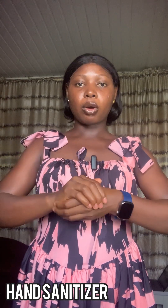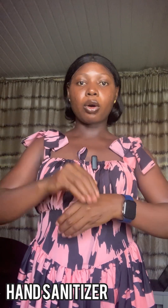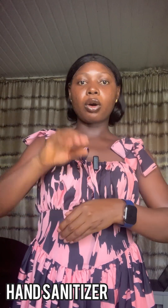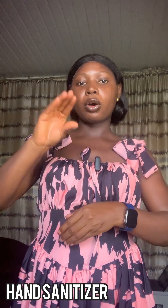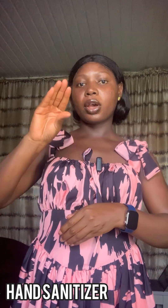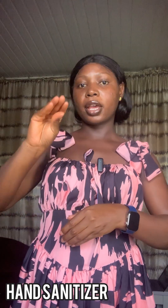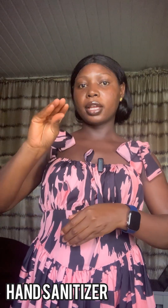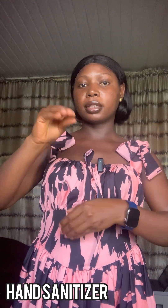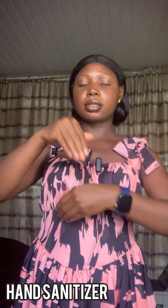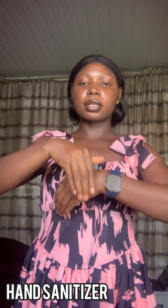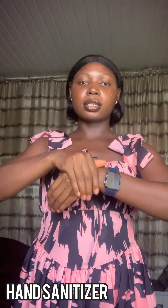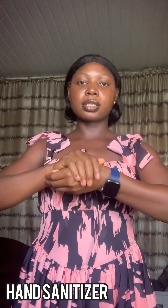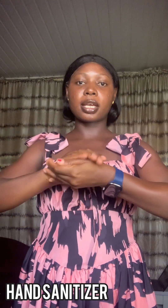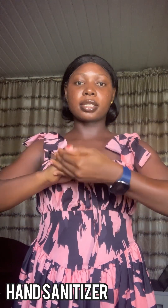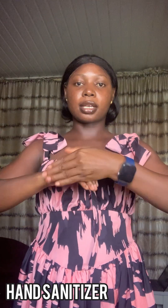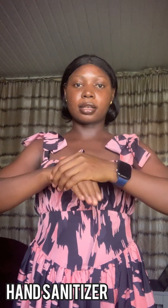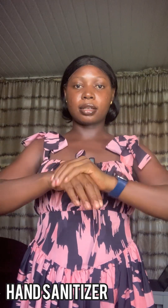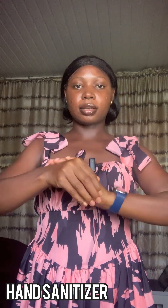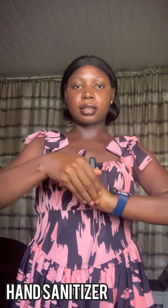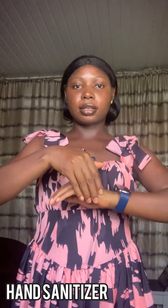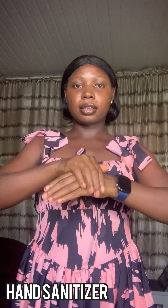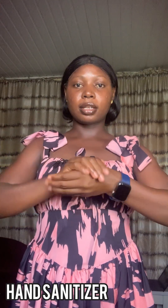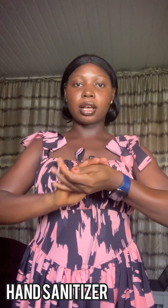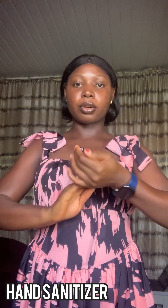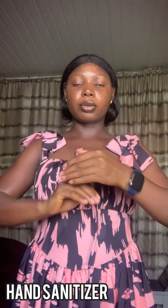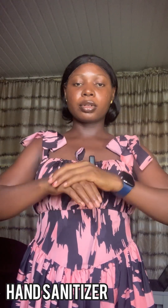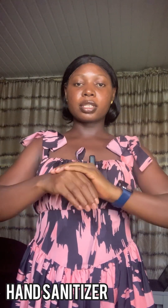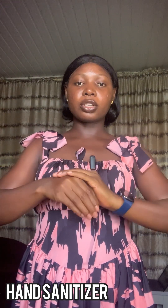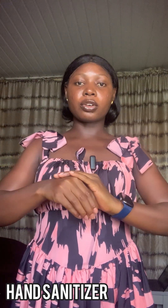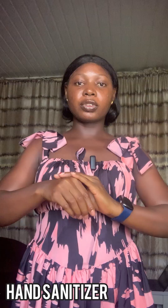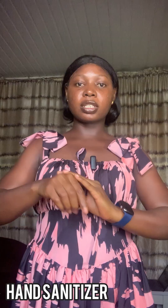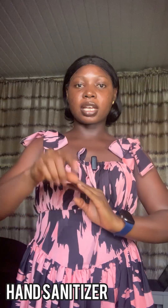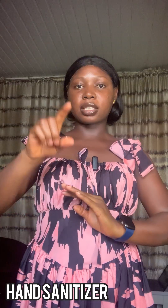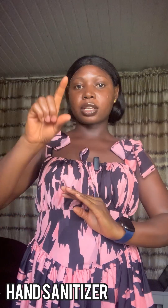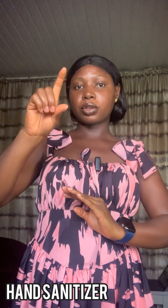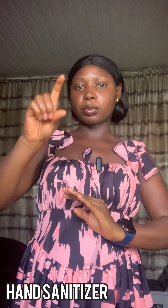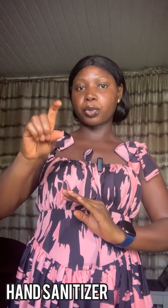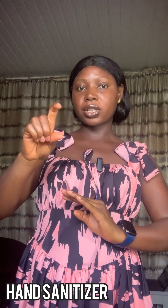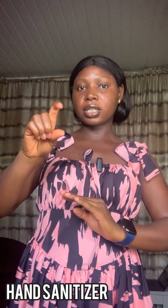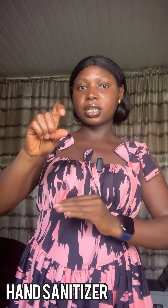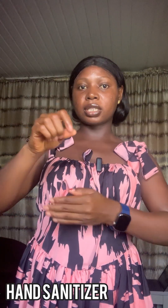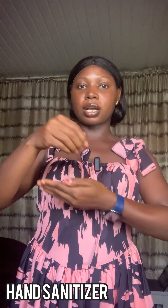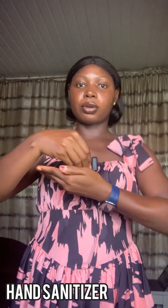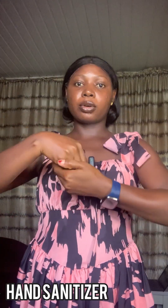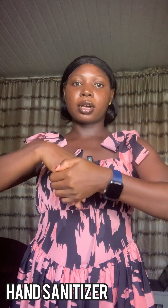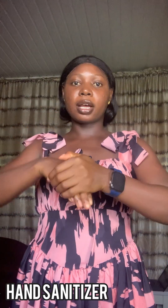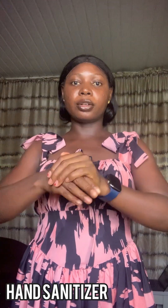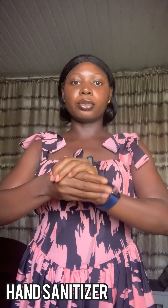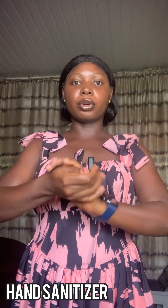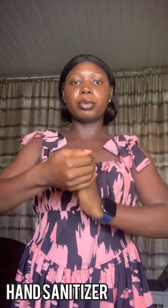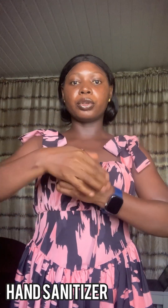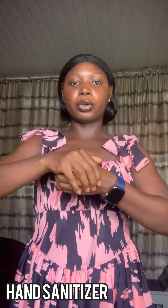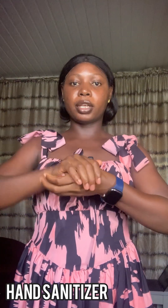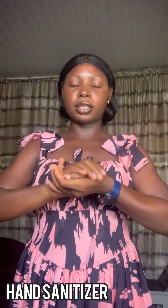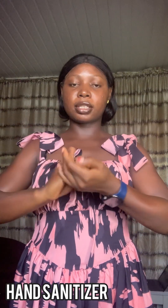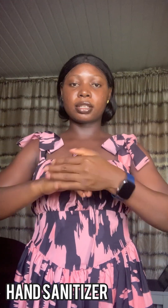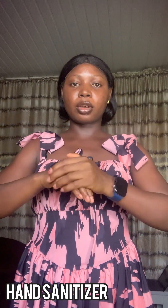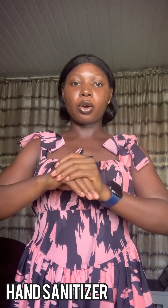or hand sanitizer. Now think of this as you're pressing it down and rubbing your hands, or